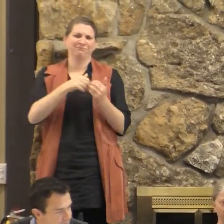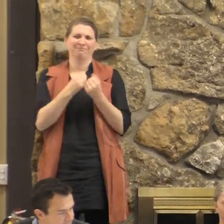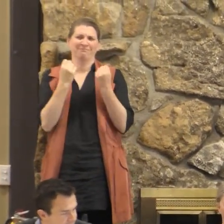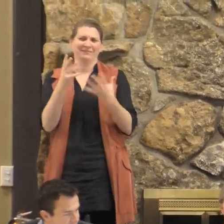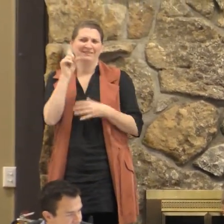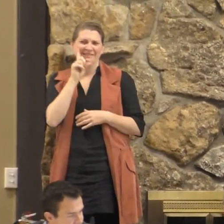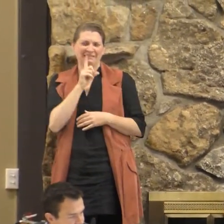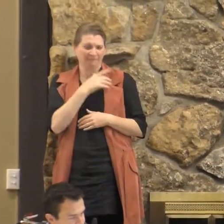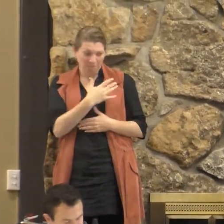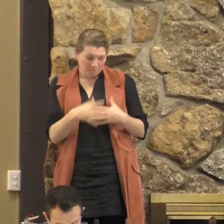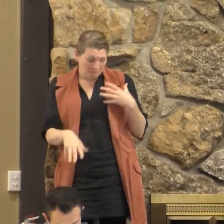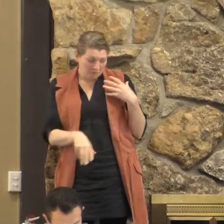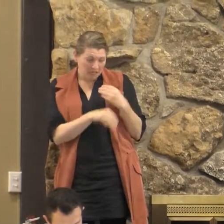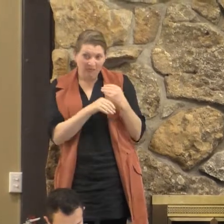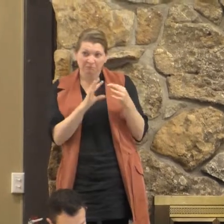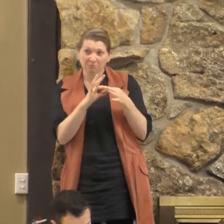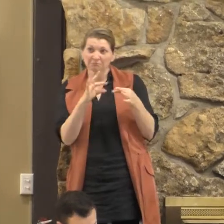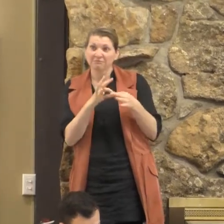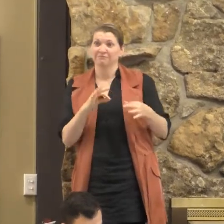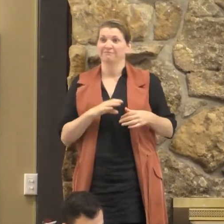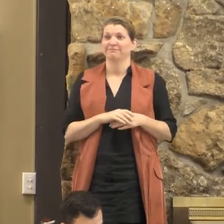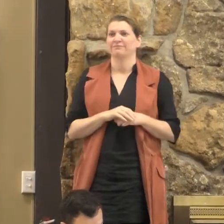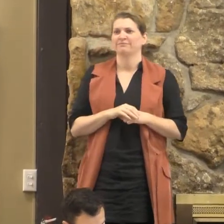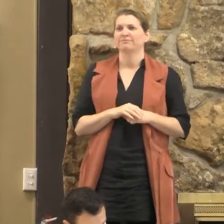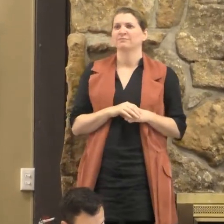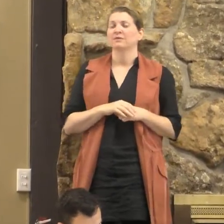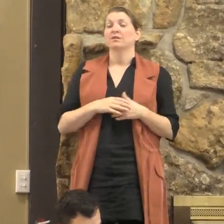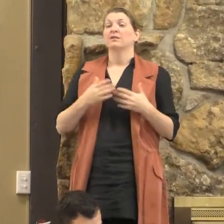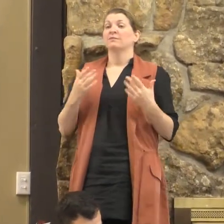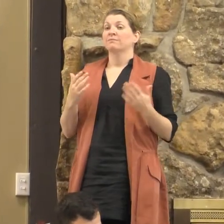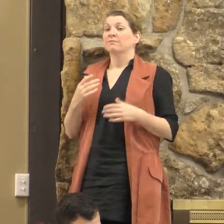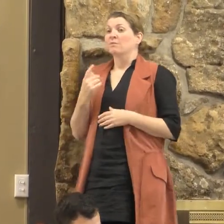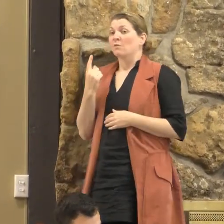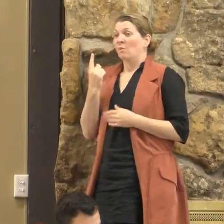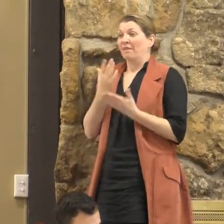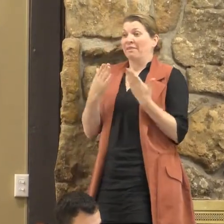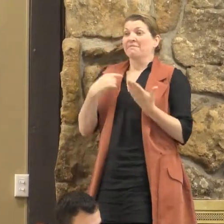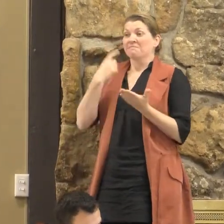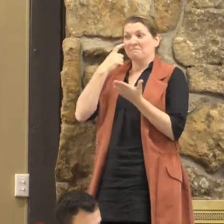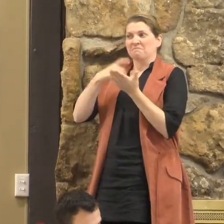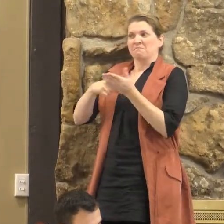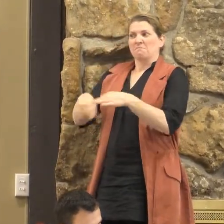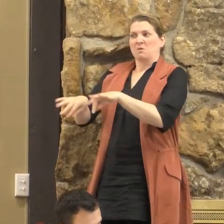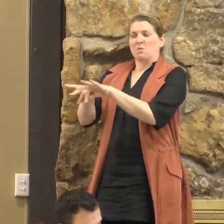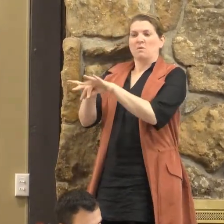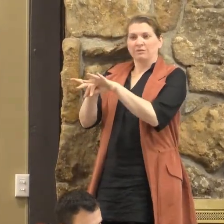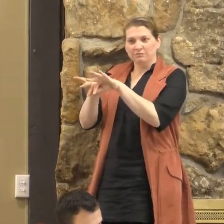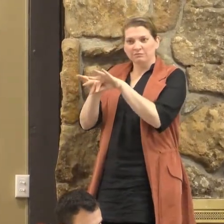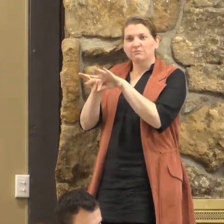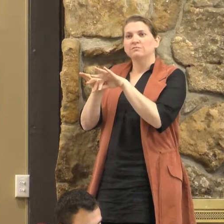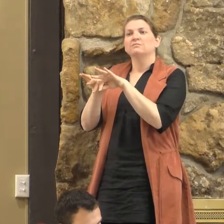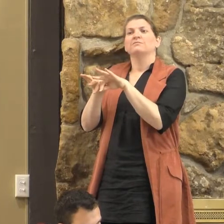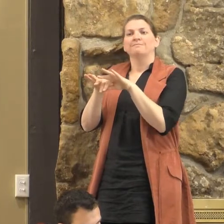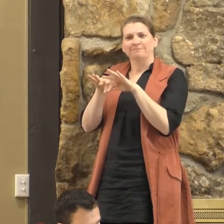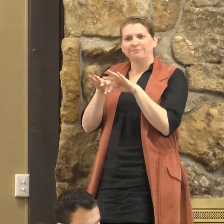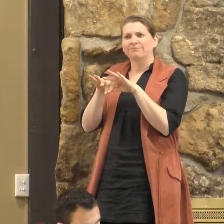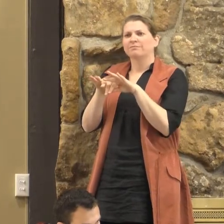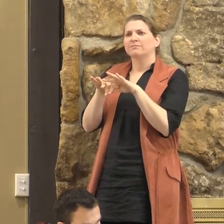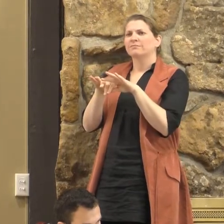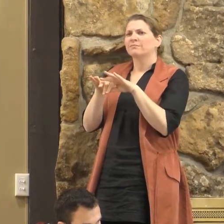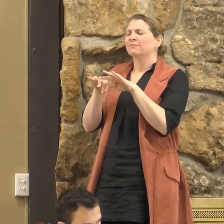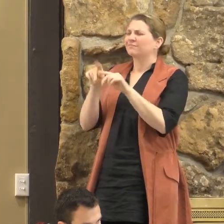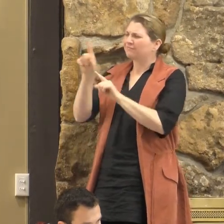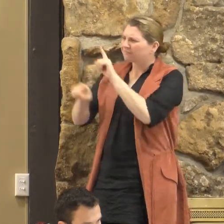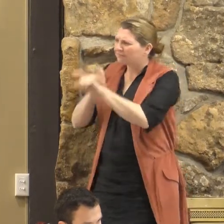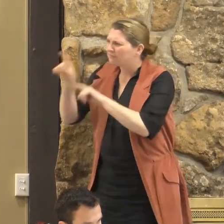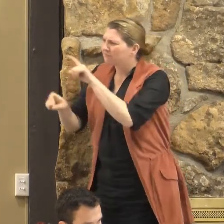One thing I think is important is just to give options. And so it's important for